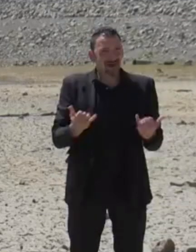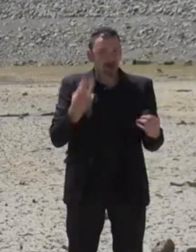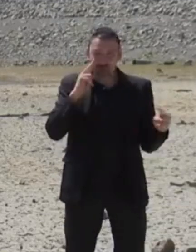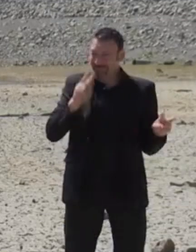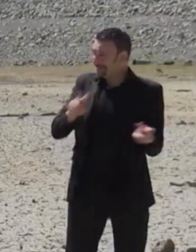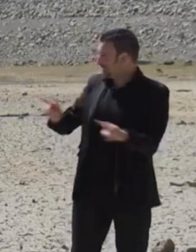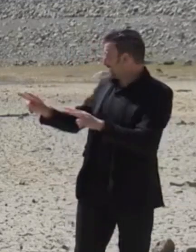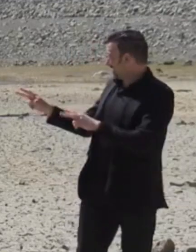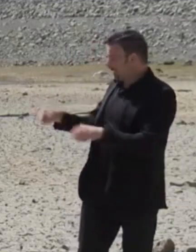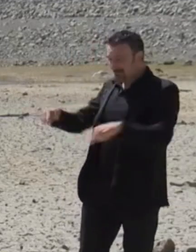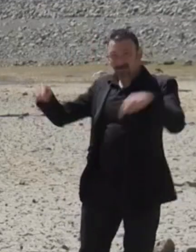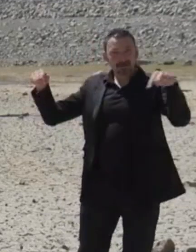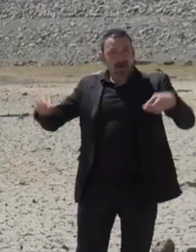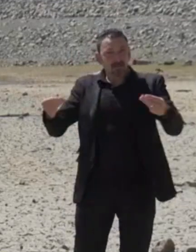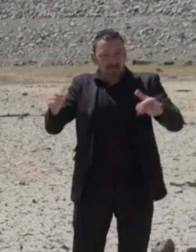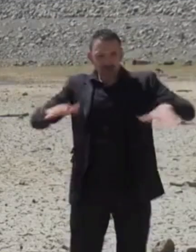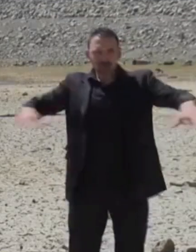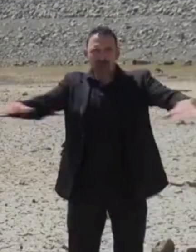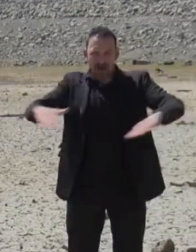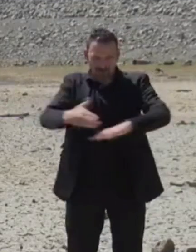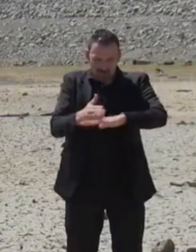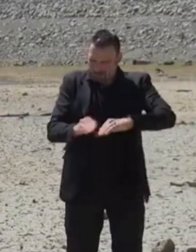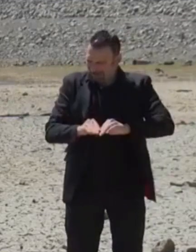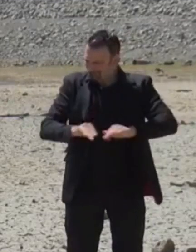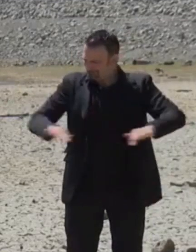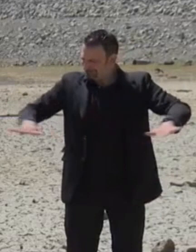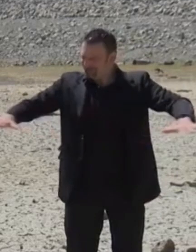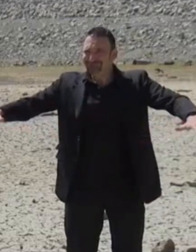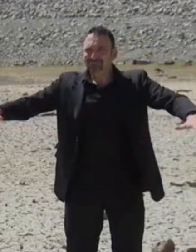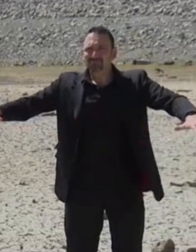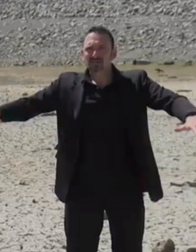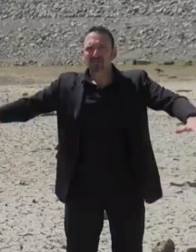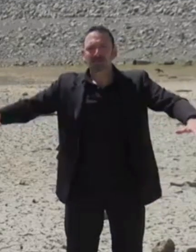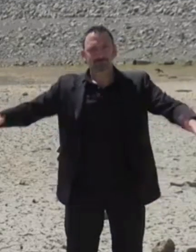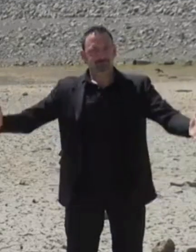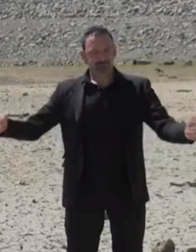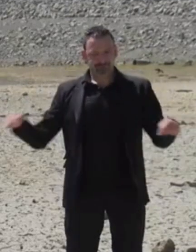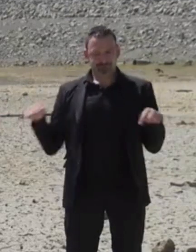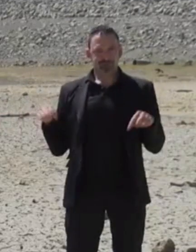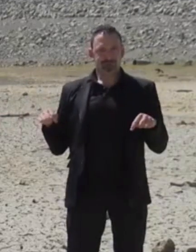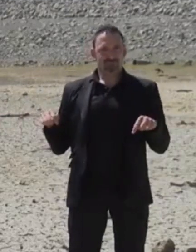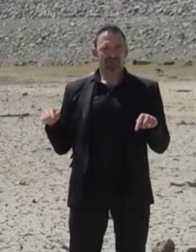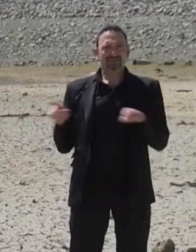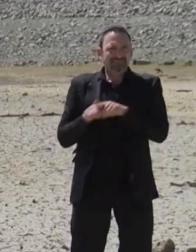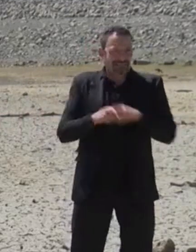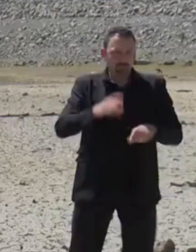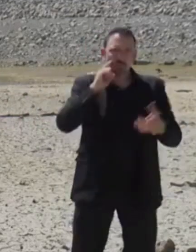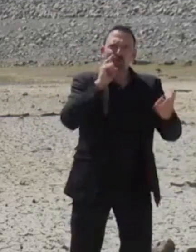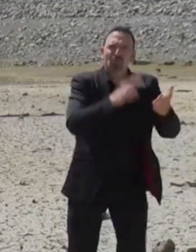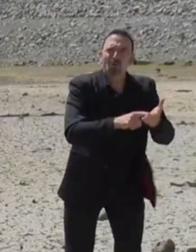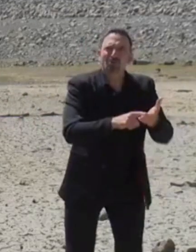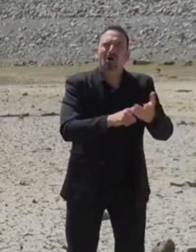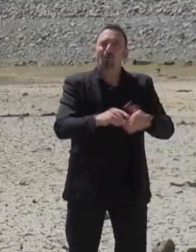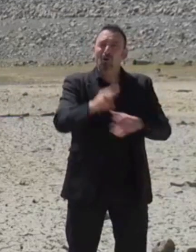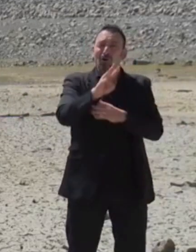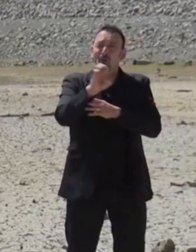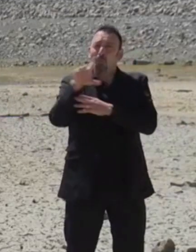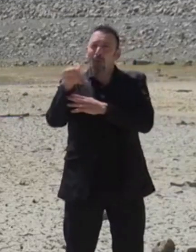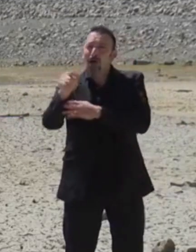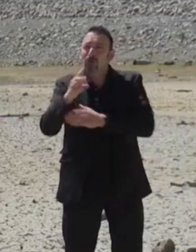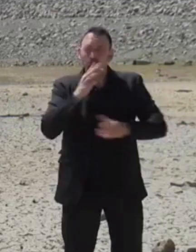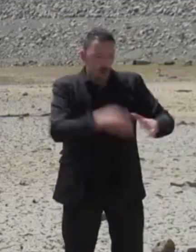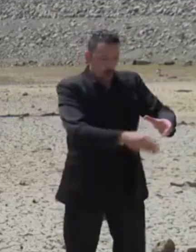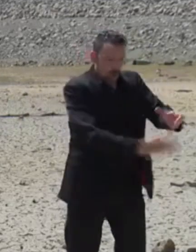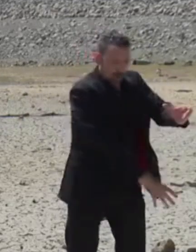this ground here, this is also emblematic of what you're going to see with wells along the river, with farmers that are going to